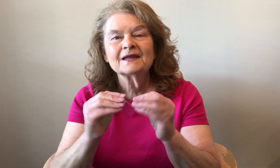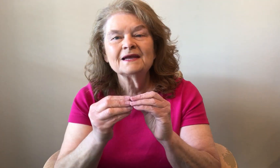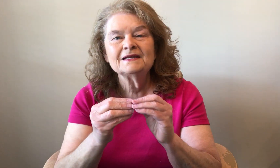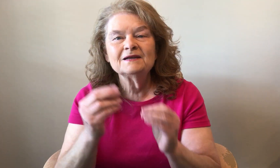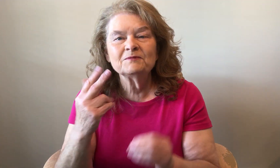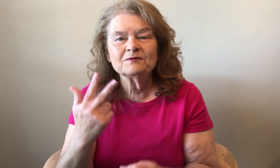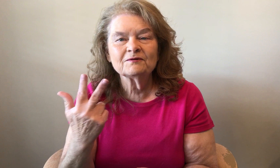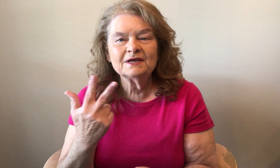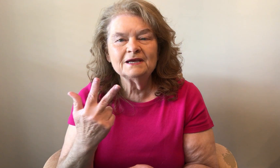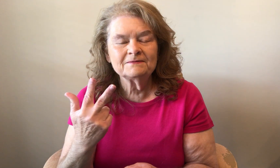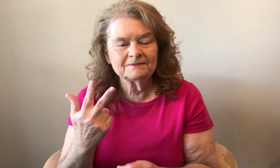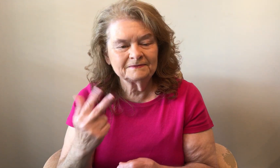Number 3.